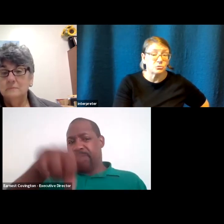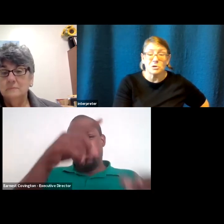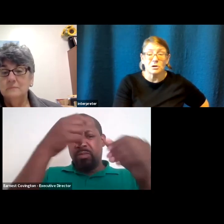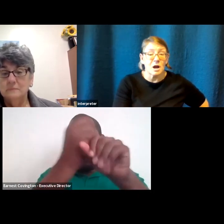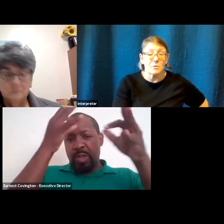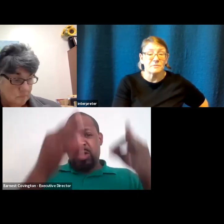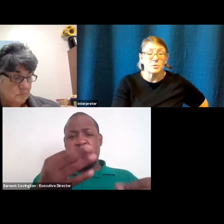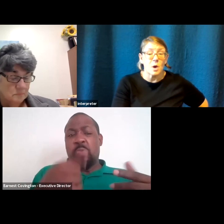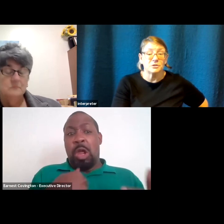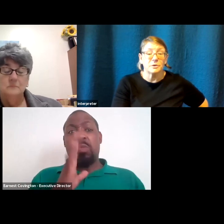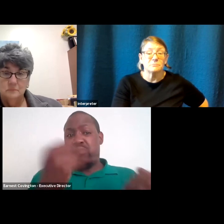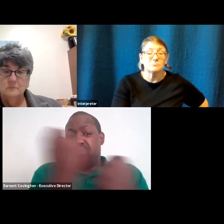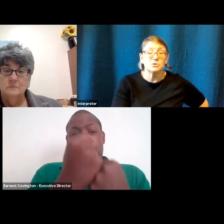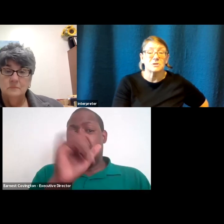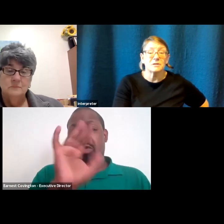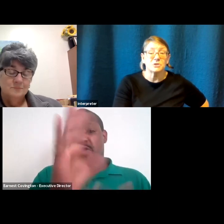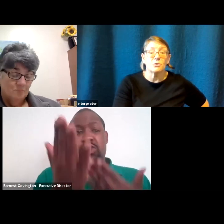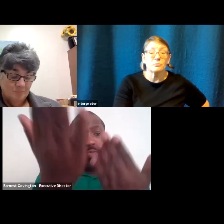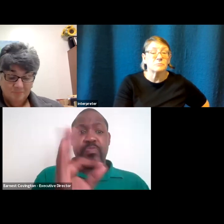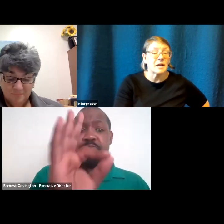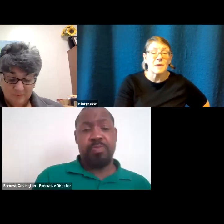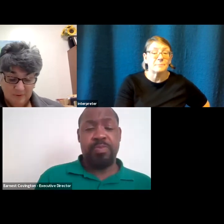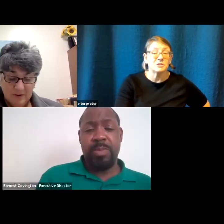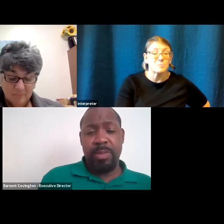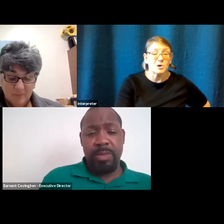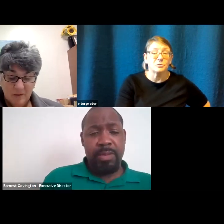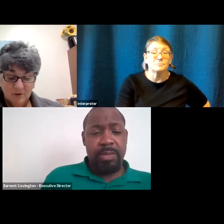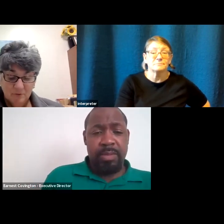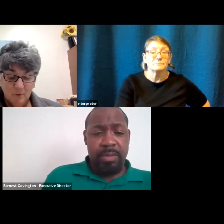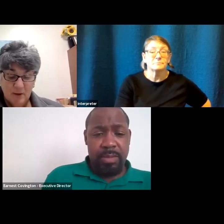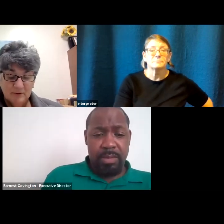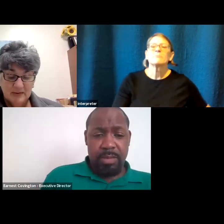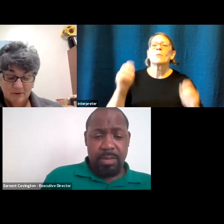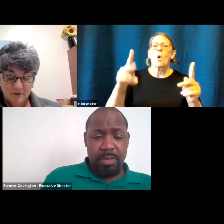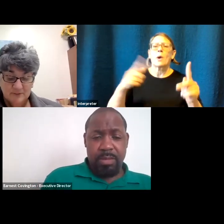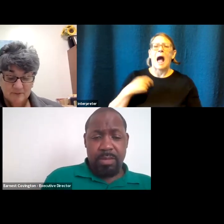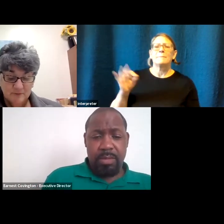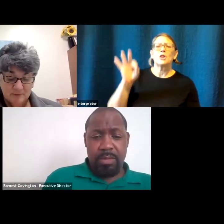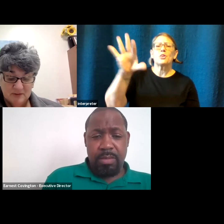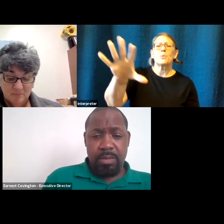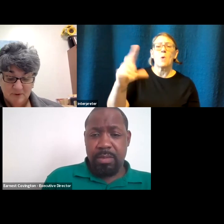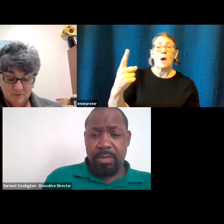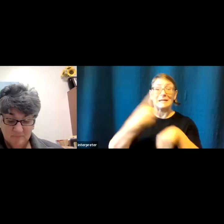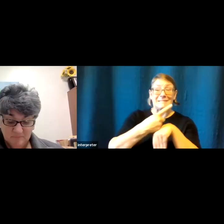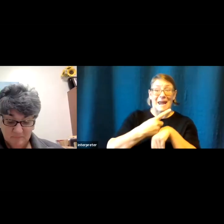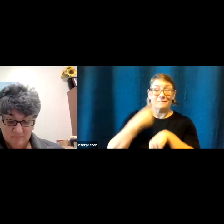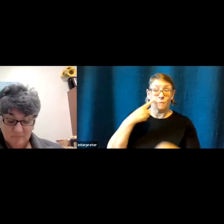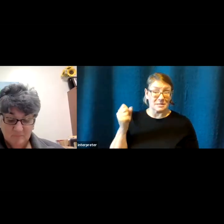meeting, Zoom, or however we want to do it. Just let us know, and I'm happy. I'm going to throw out a date, Ernest, for September.